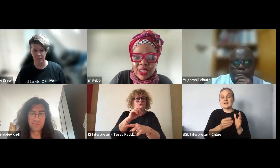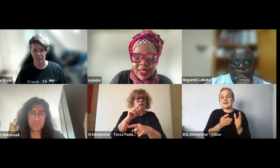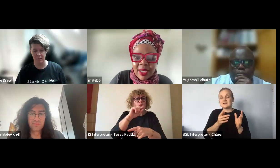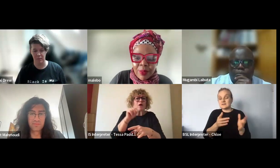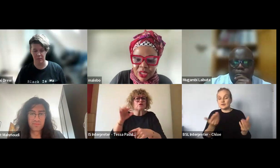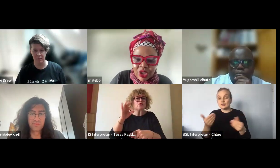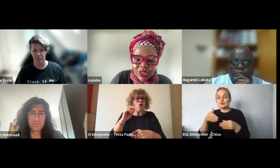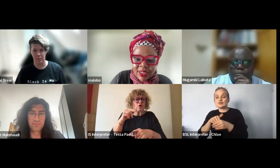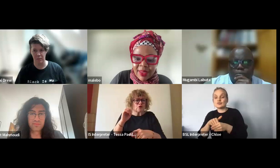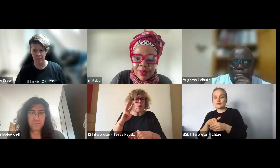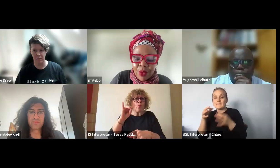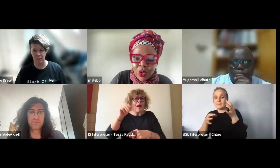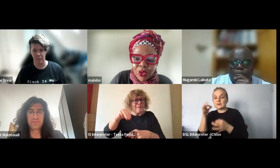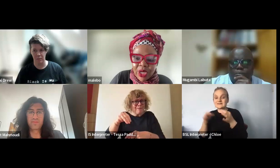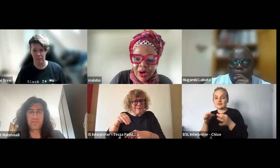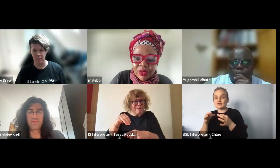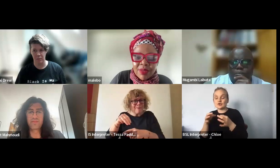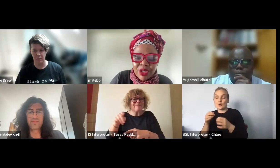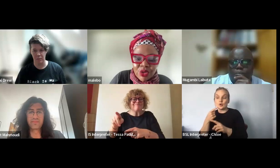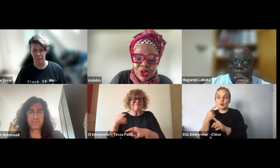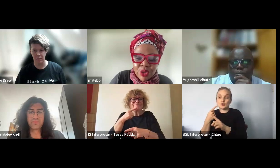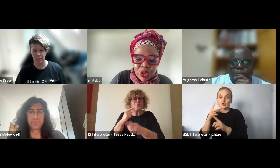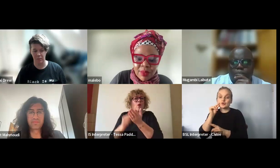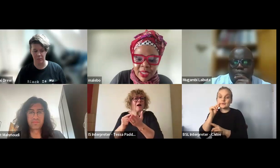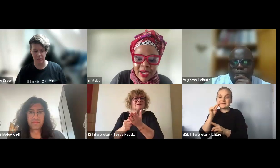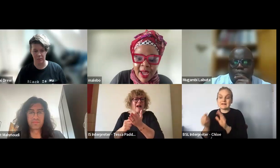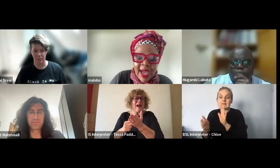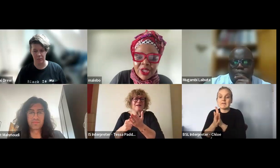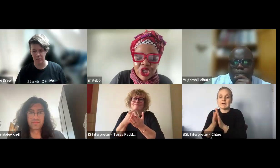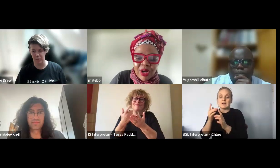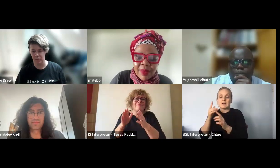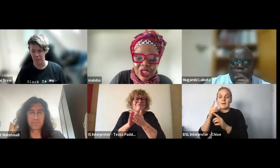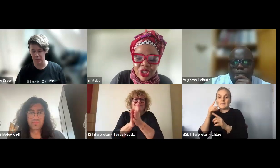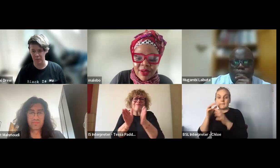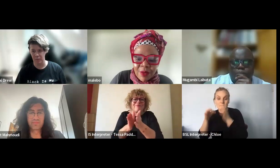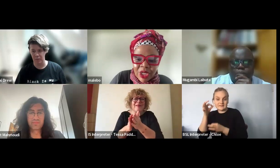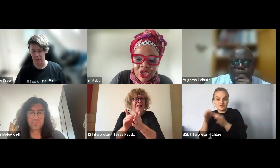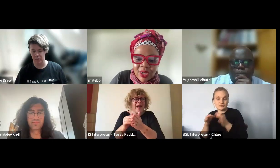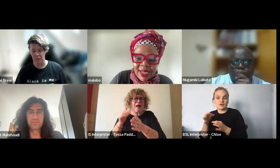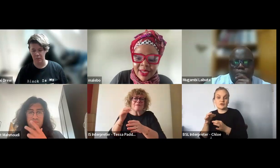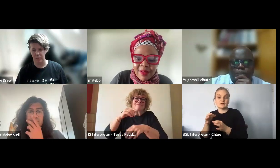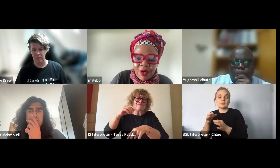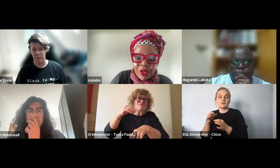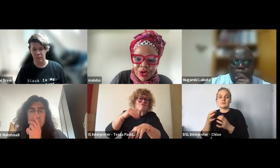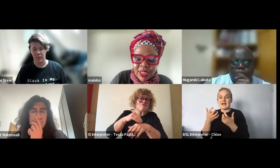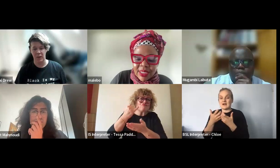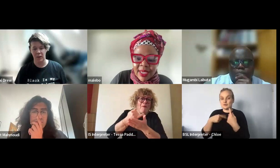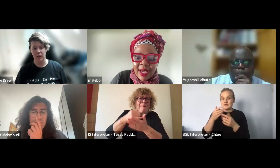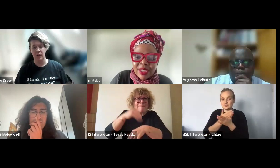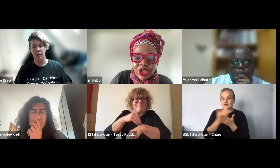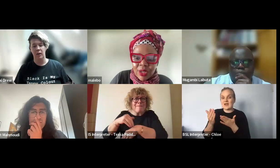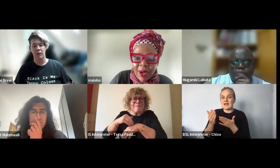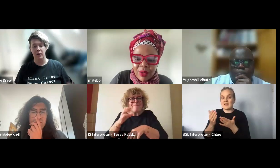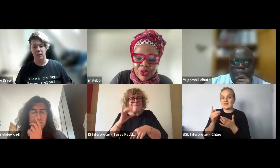or tweeting at politicians, and the broad laws around misuse of social media and sharing malicious information that give